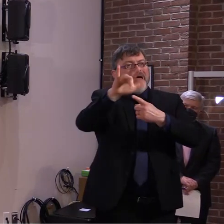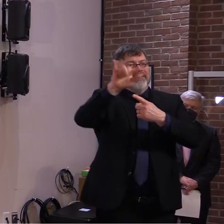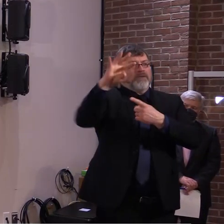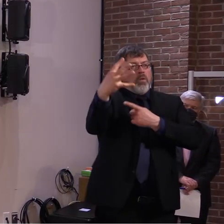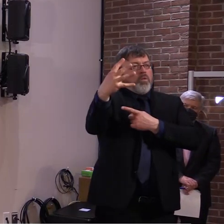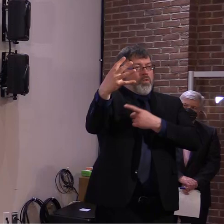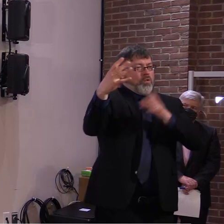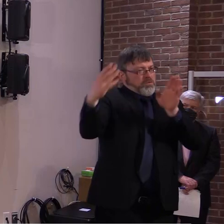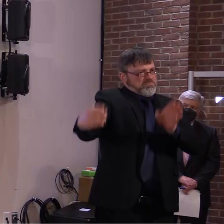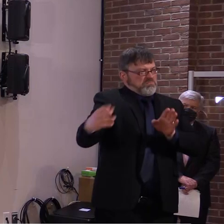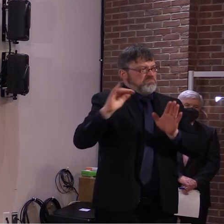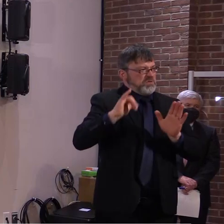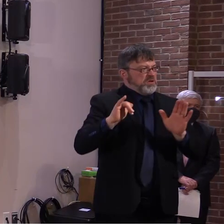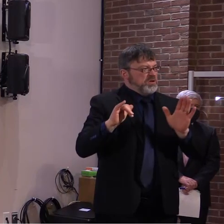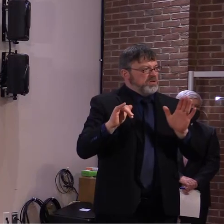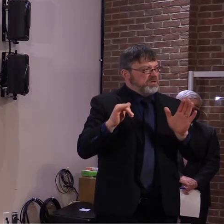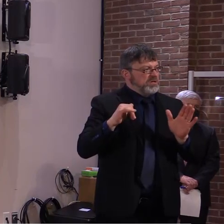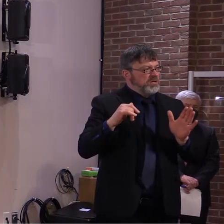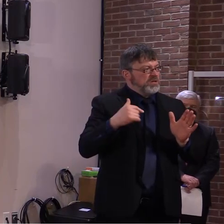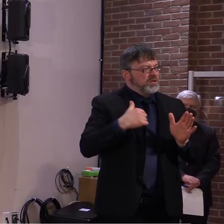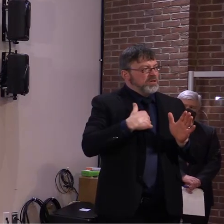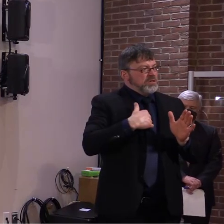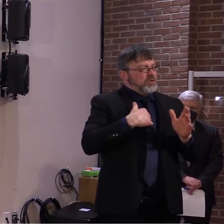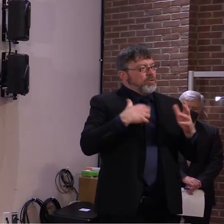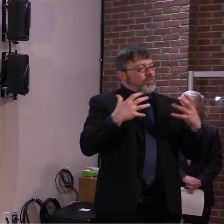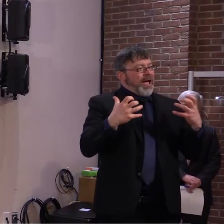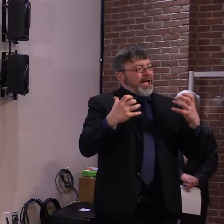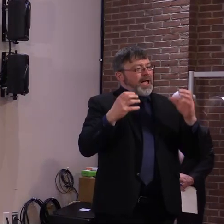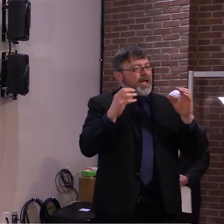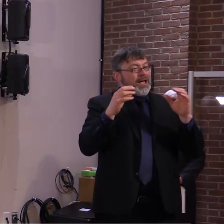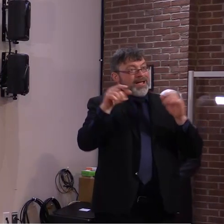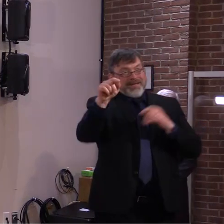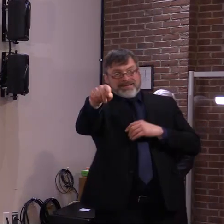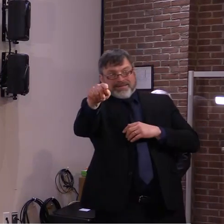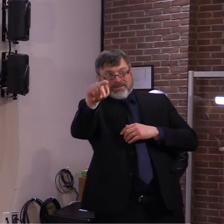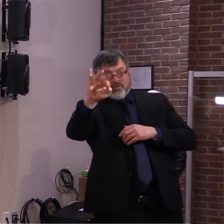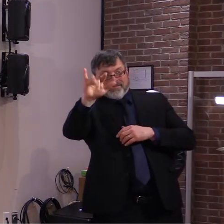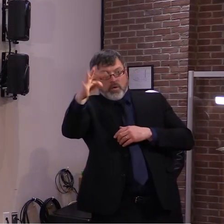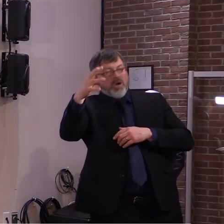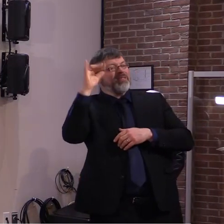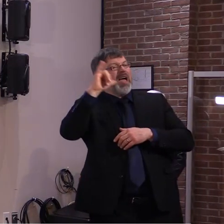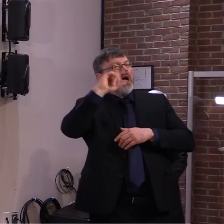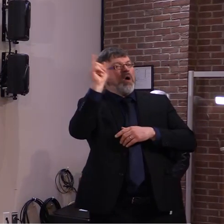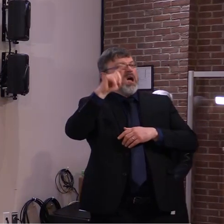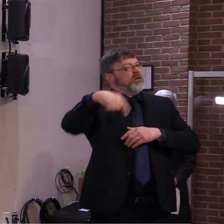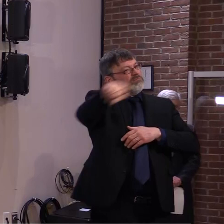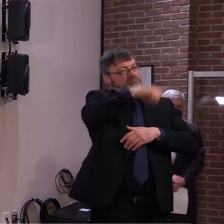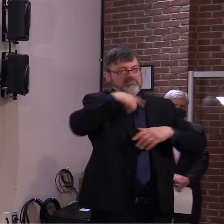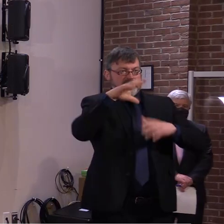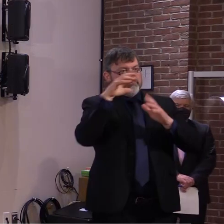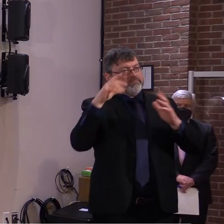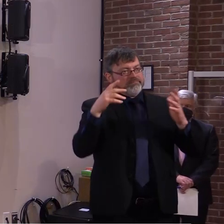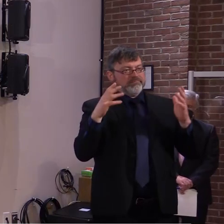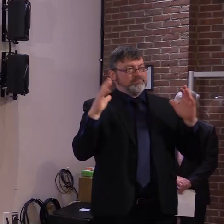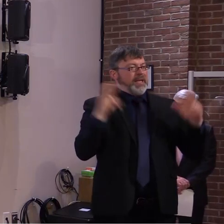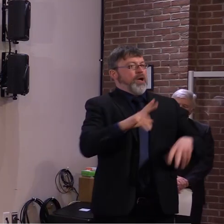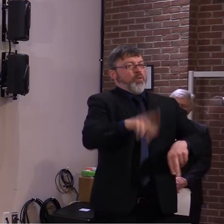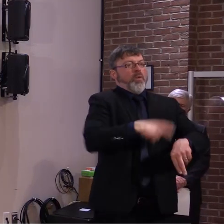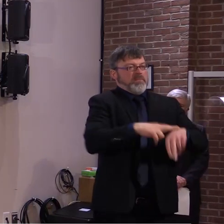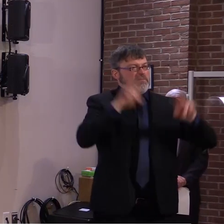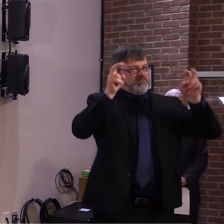normal summer that we've experienced in the past. Given that we're seeing cases among younger Vermonters